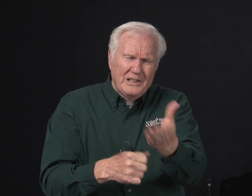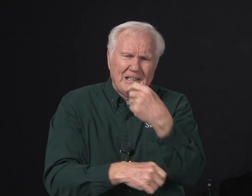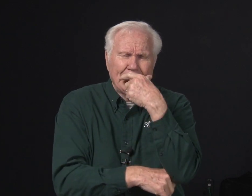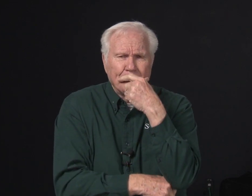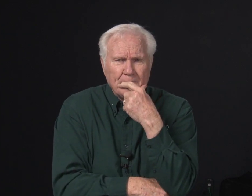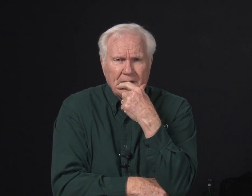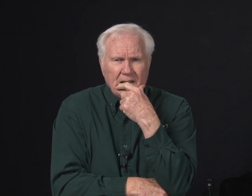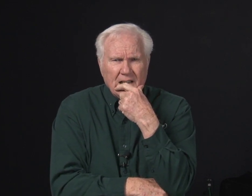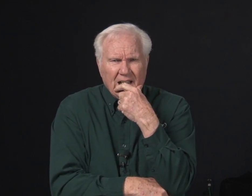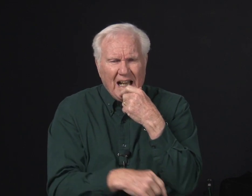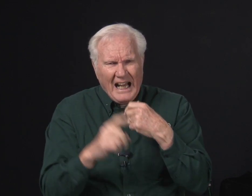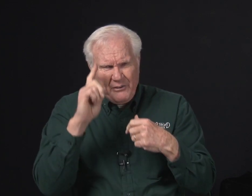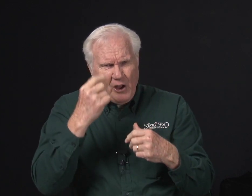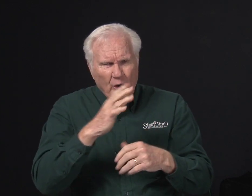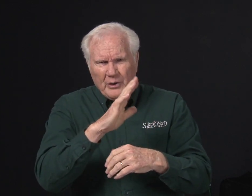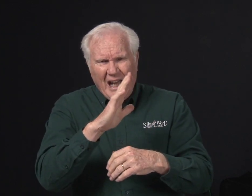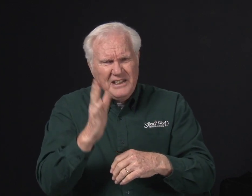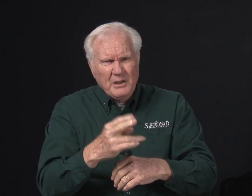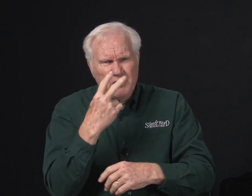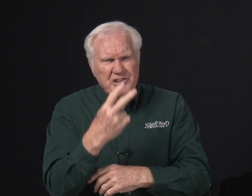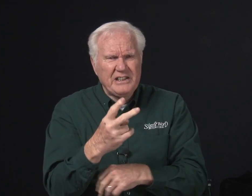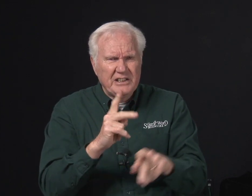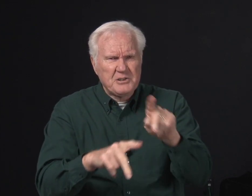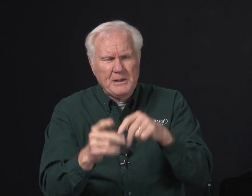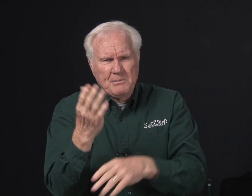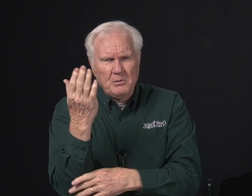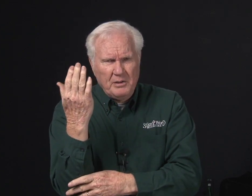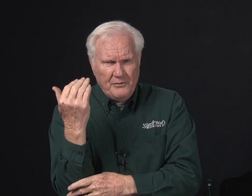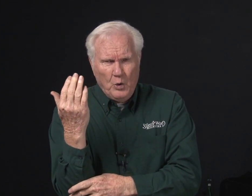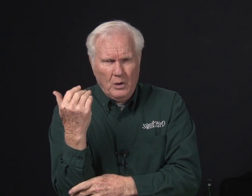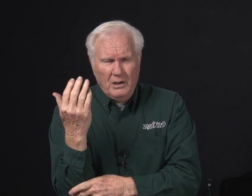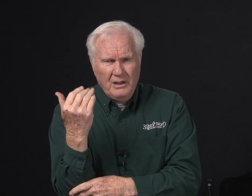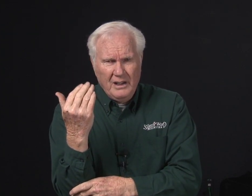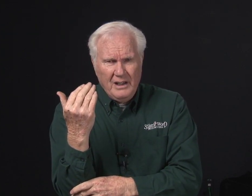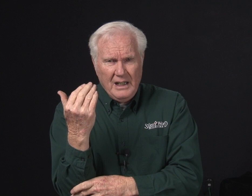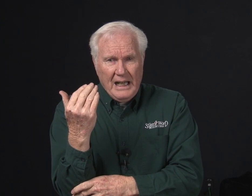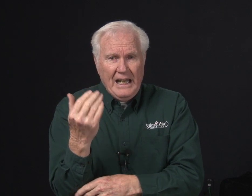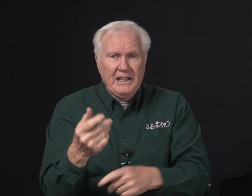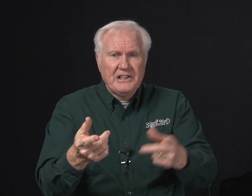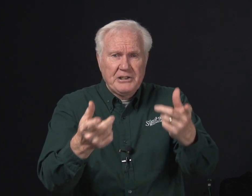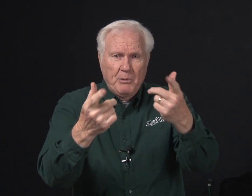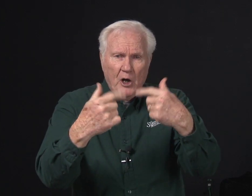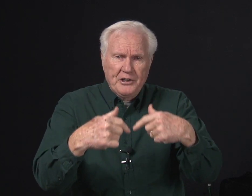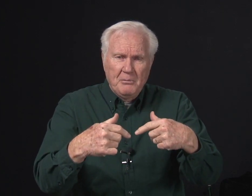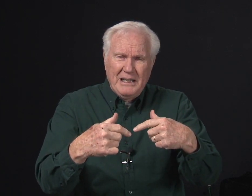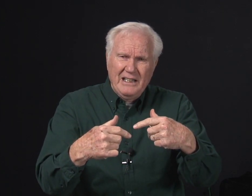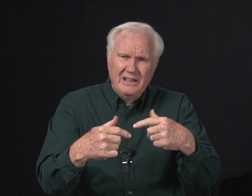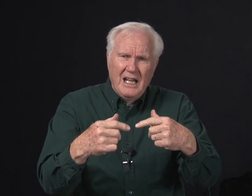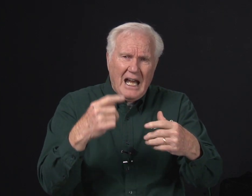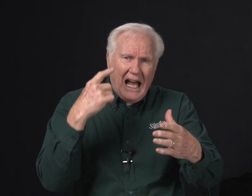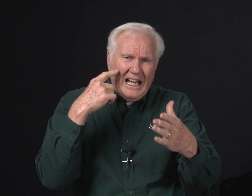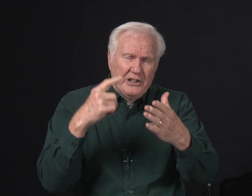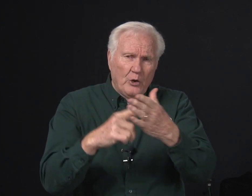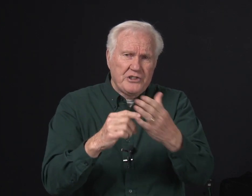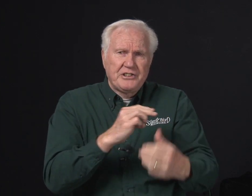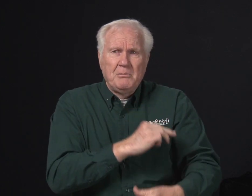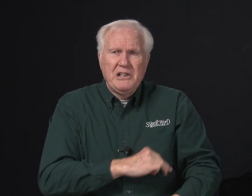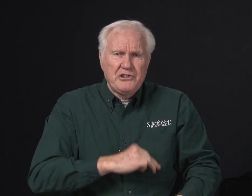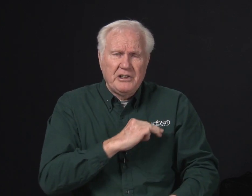him. I thought, I'd never seen these people before. And as he brought them in, I noticed the